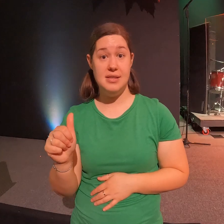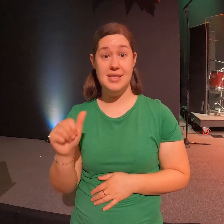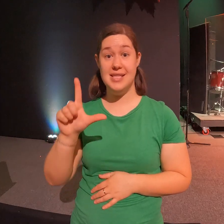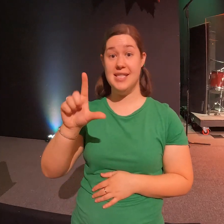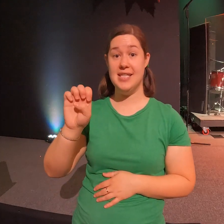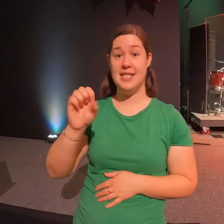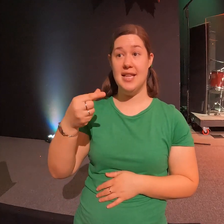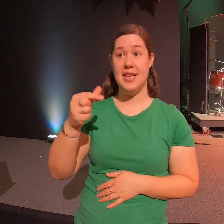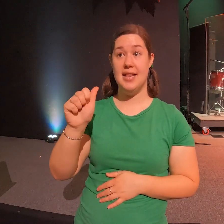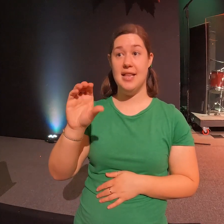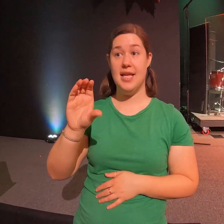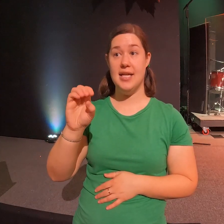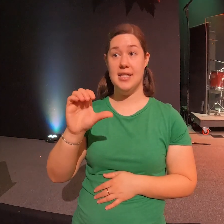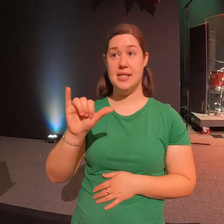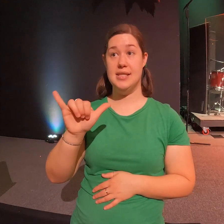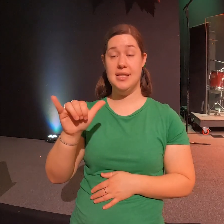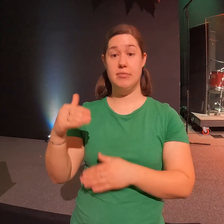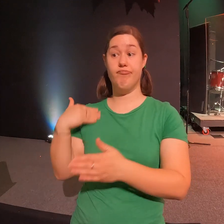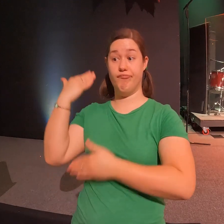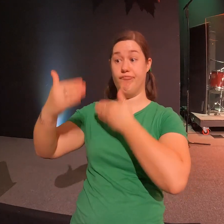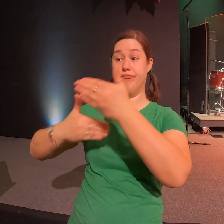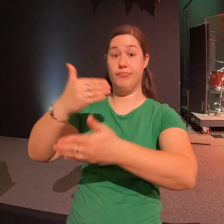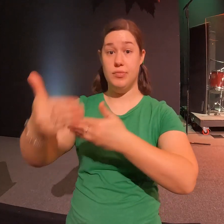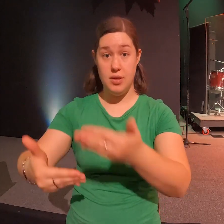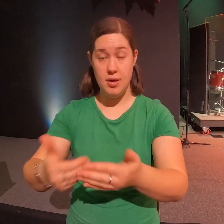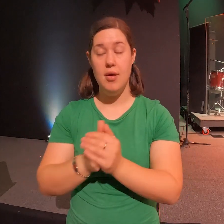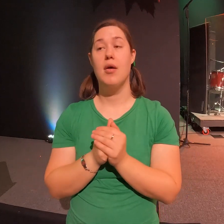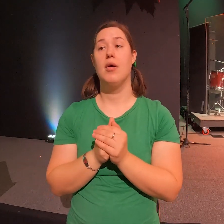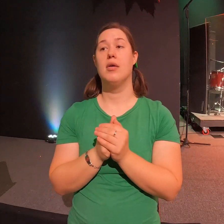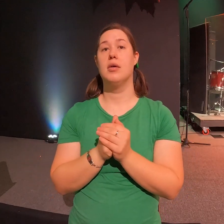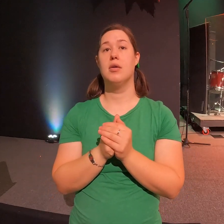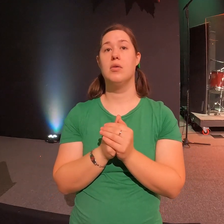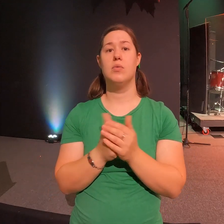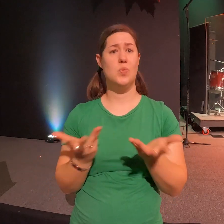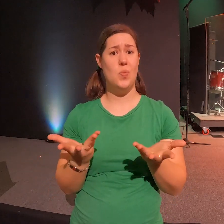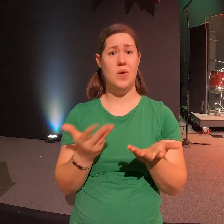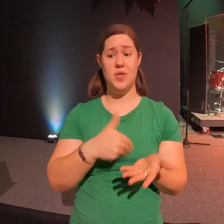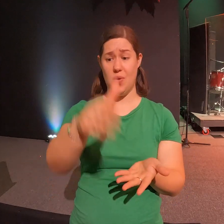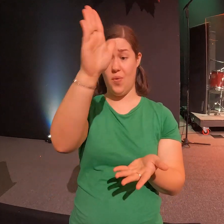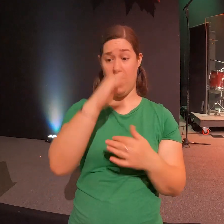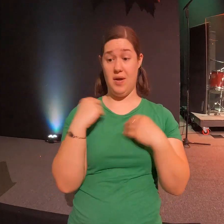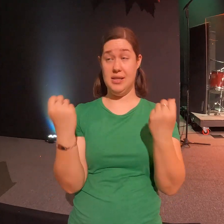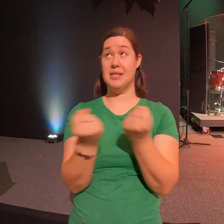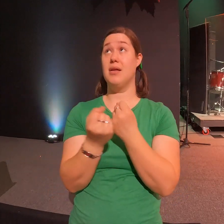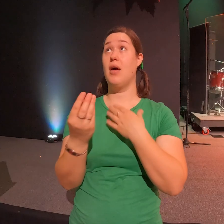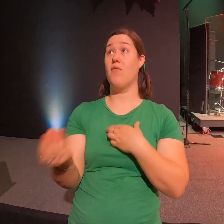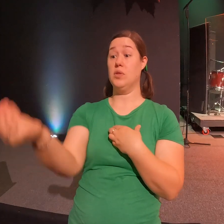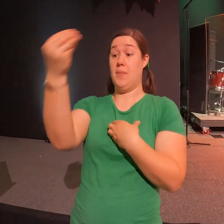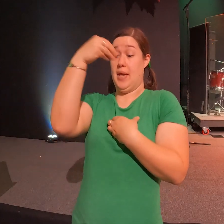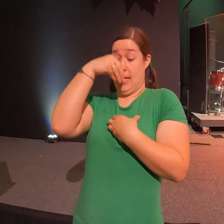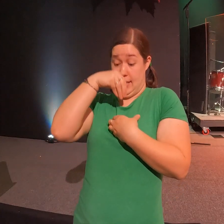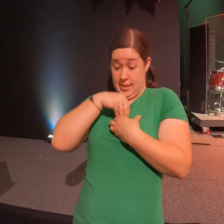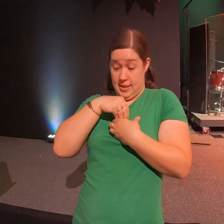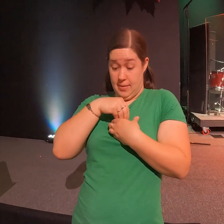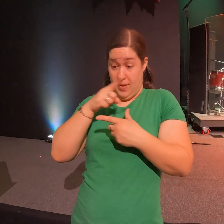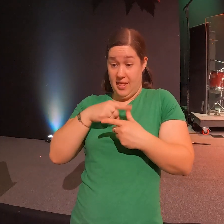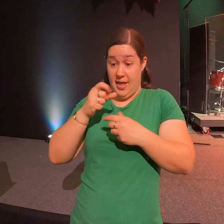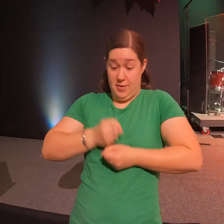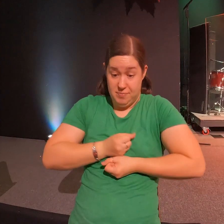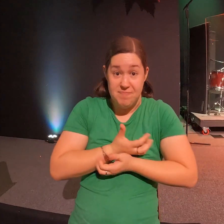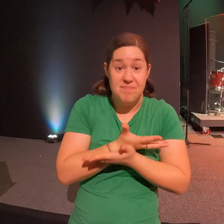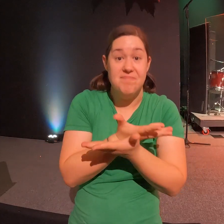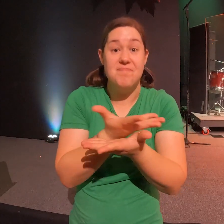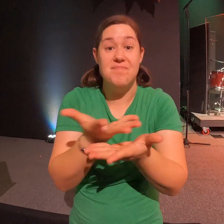God's love was coming into him so that he could go out and love on others. That's